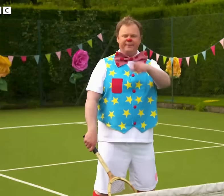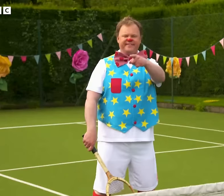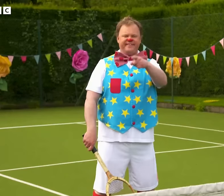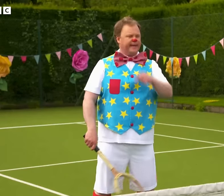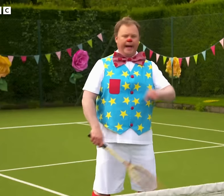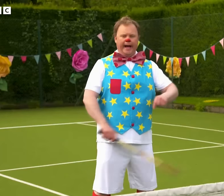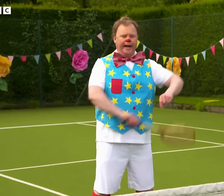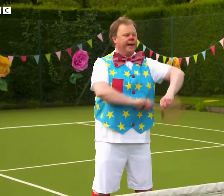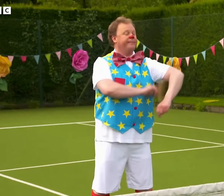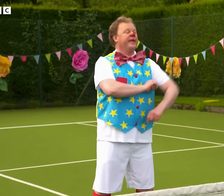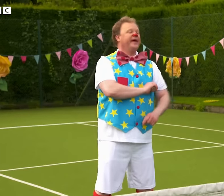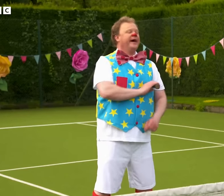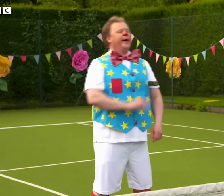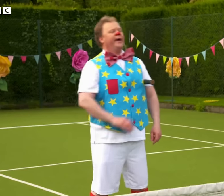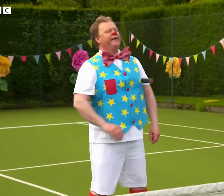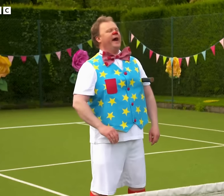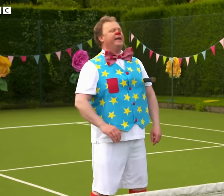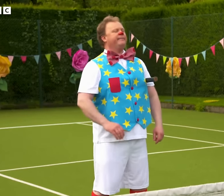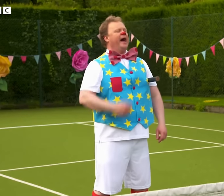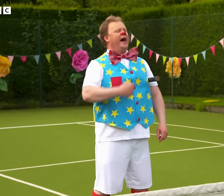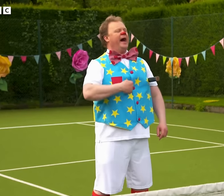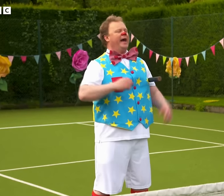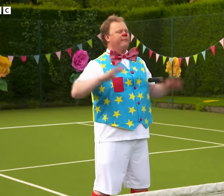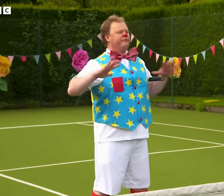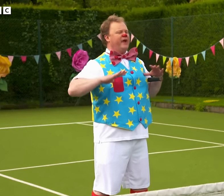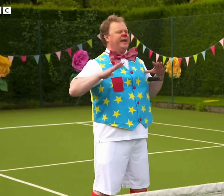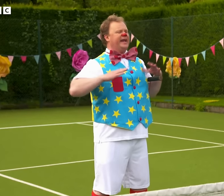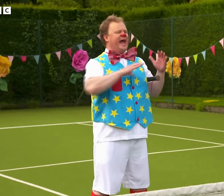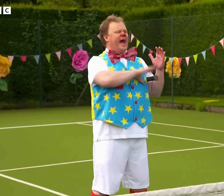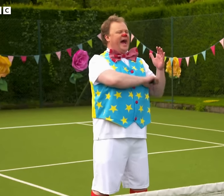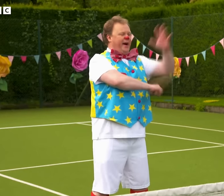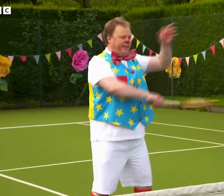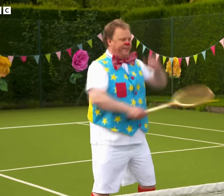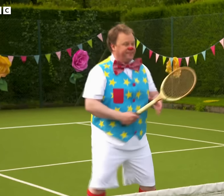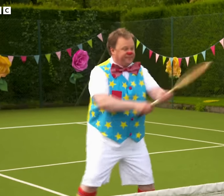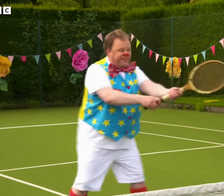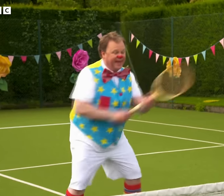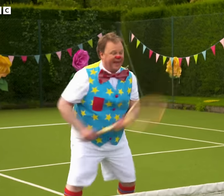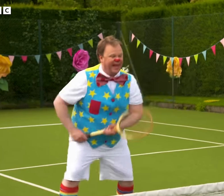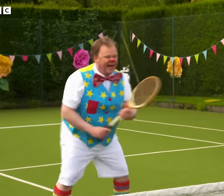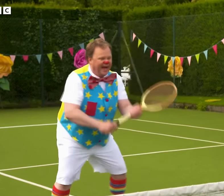All right, I'm ready now.